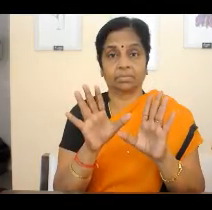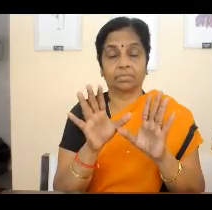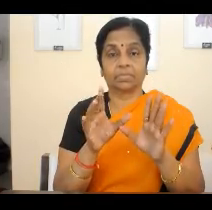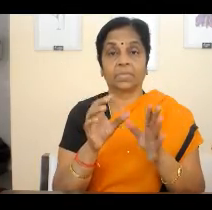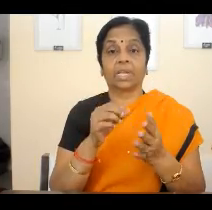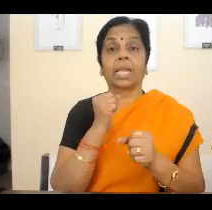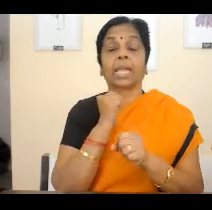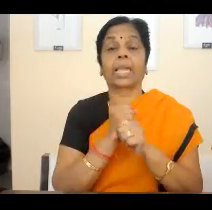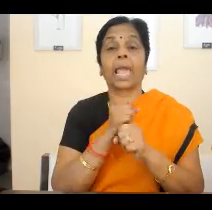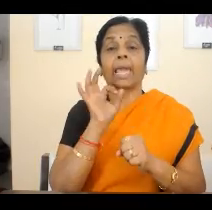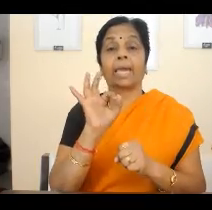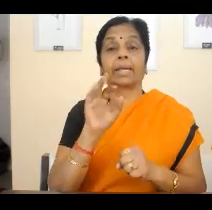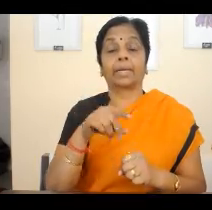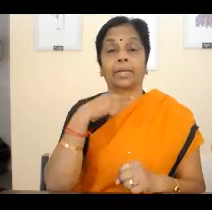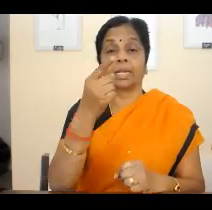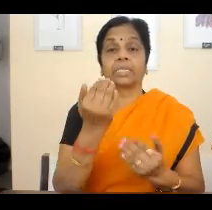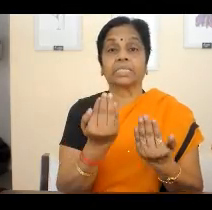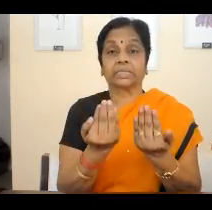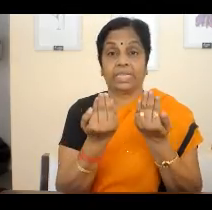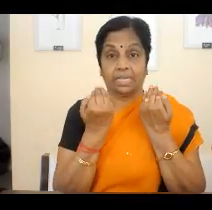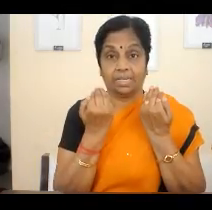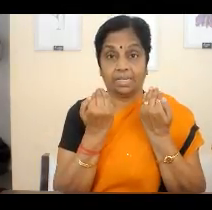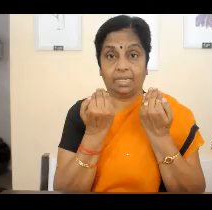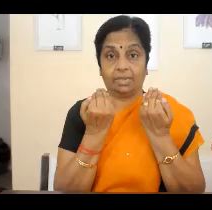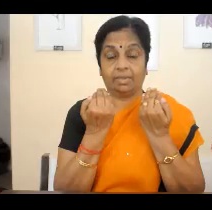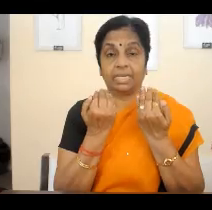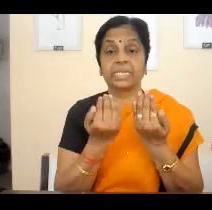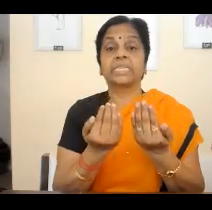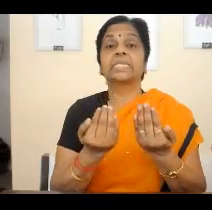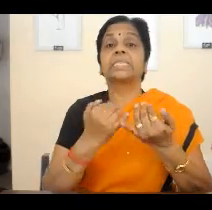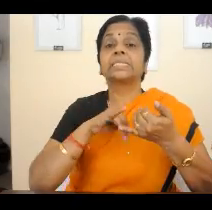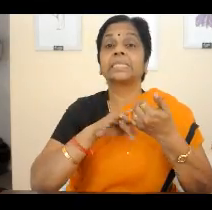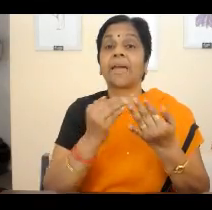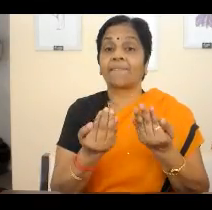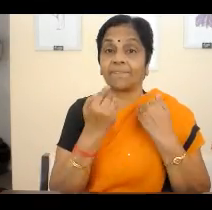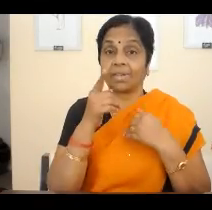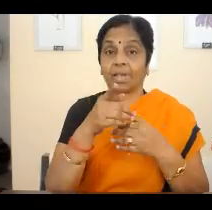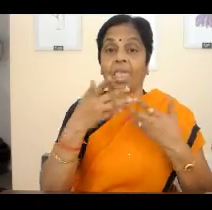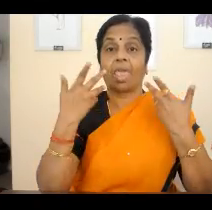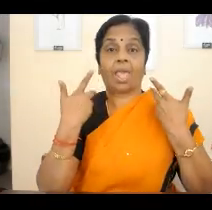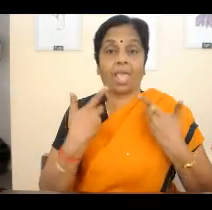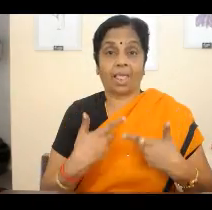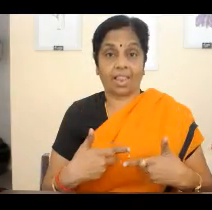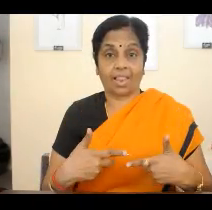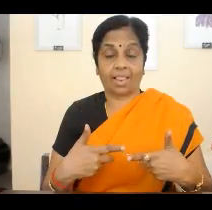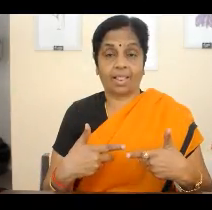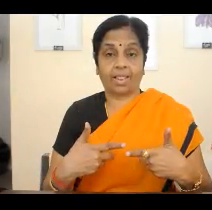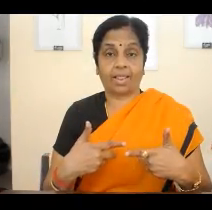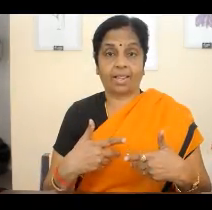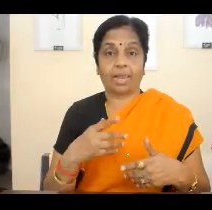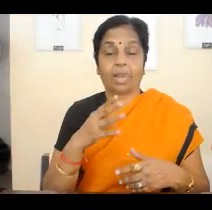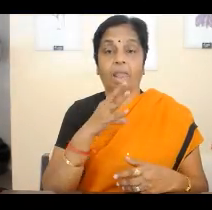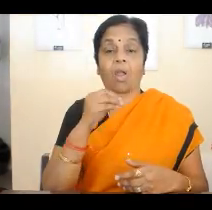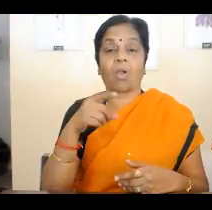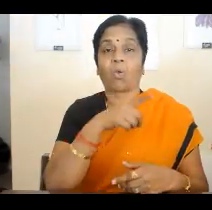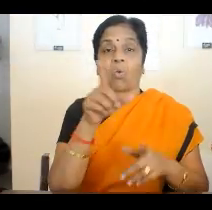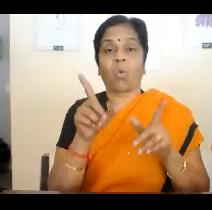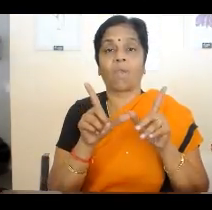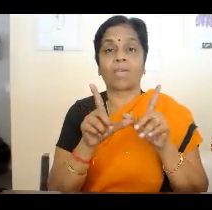guarantee security, safety, health and welfare of persons